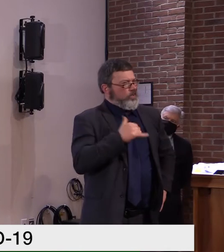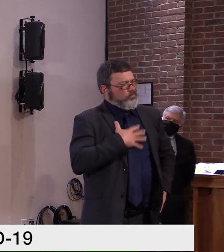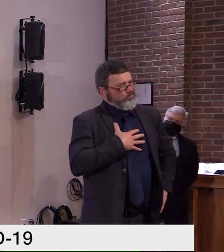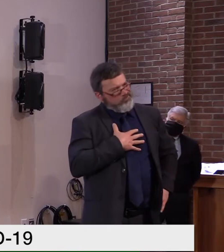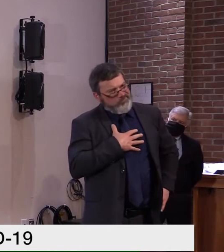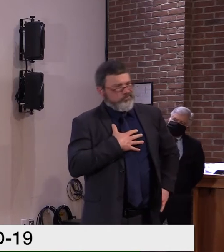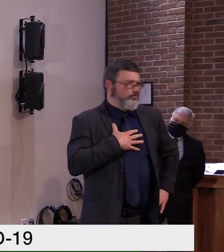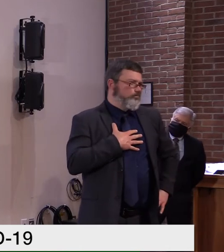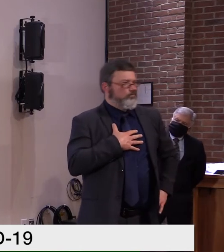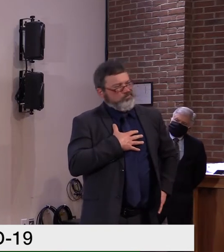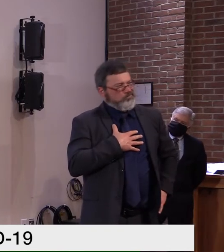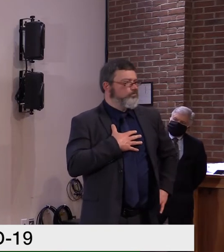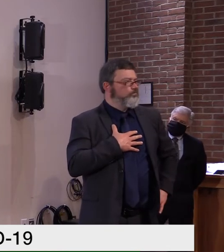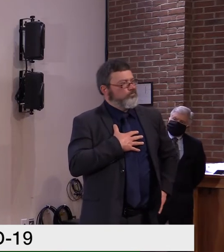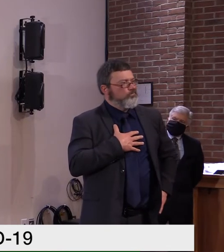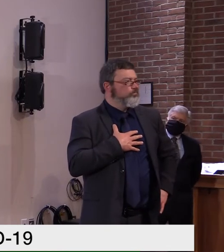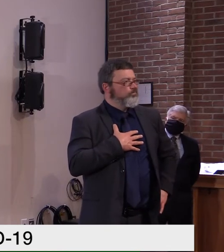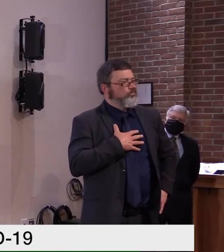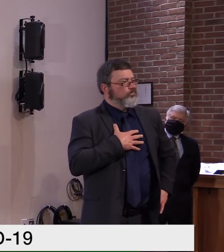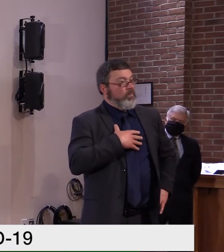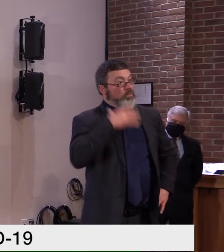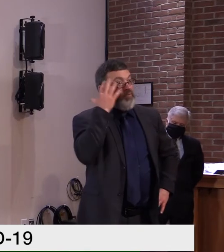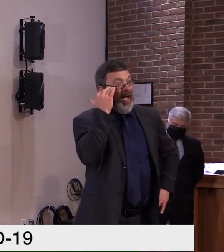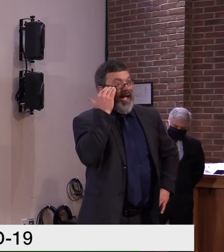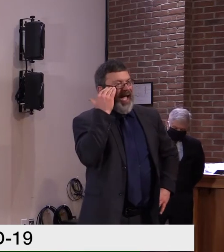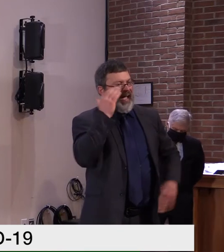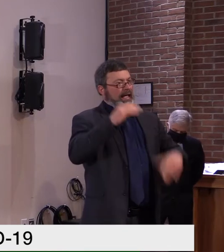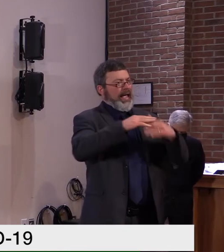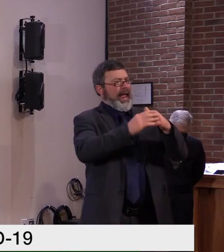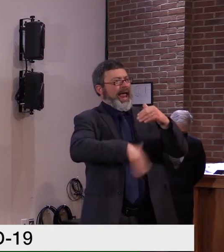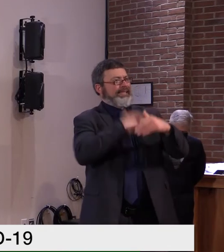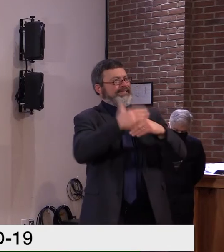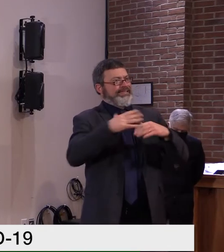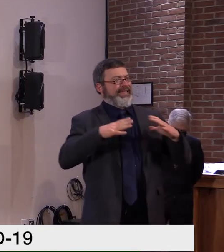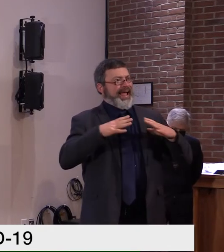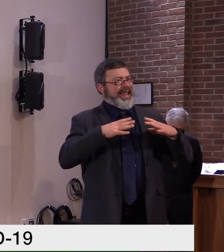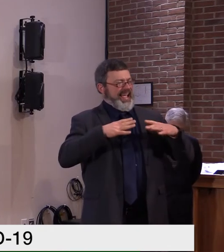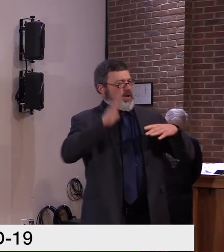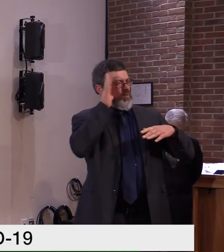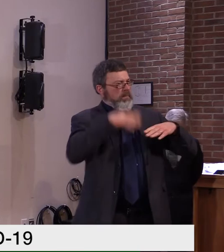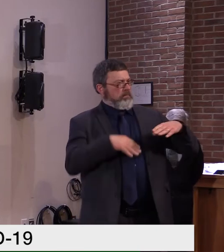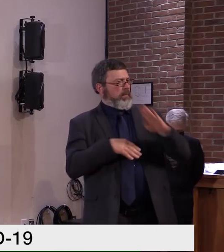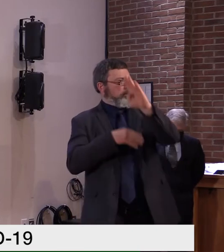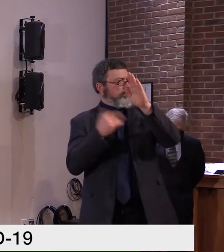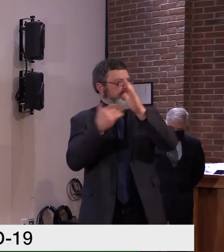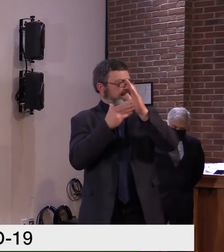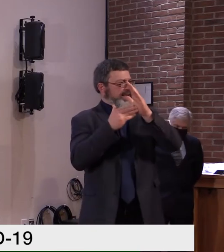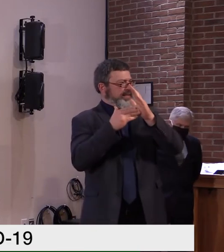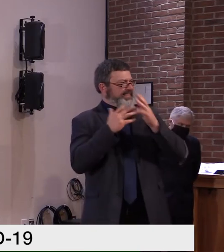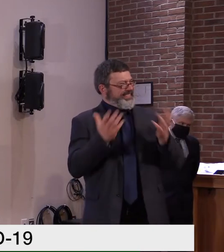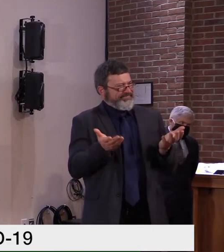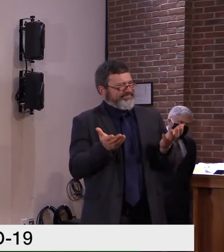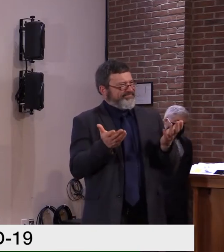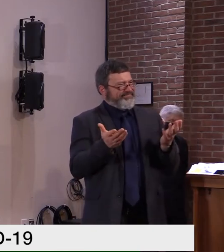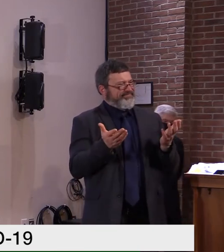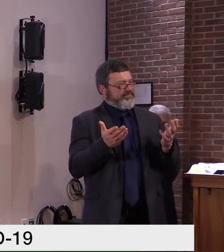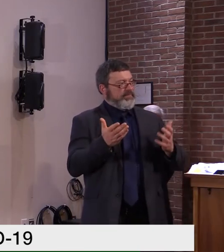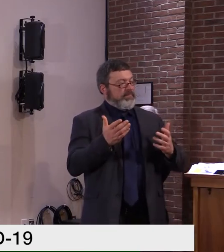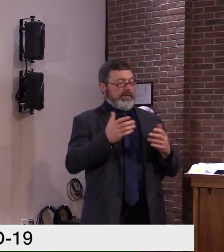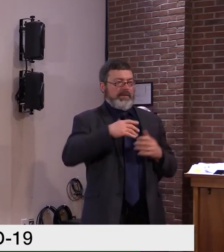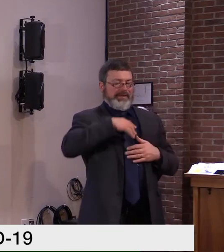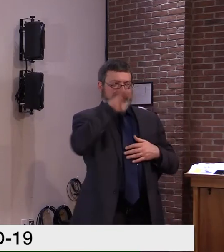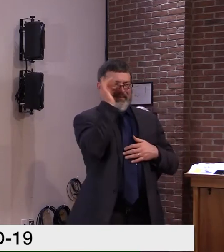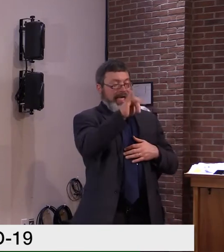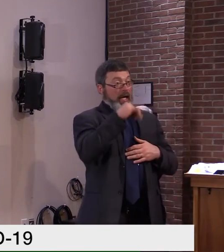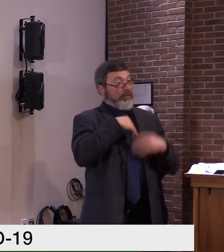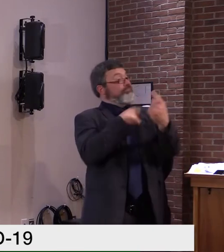holiday. So, again, we weigh a lot of factors in making these decisions. And I think it seems as though